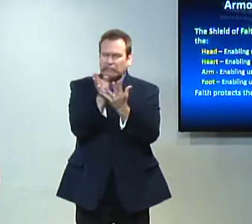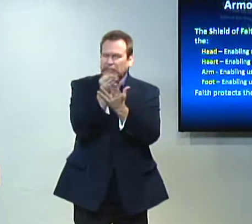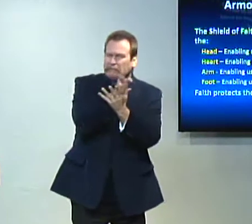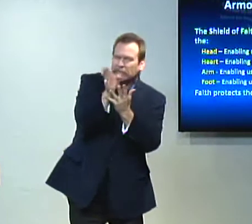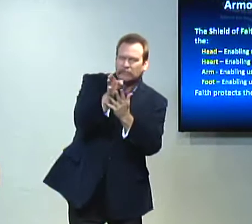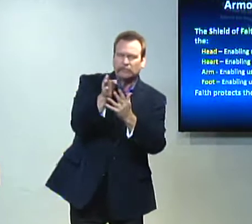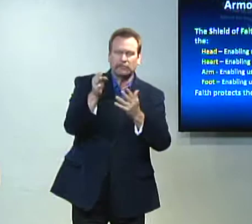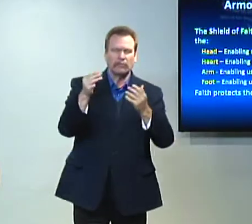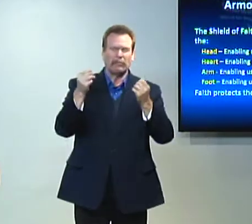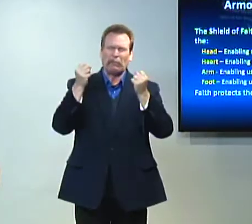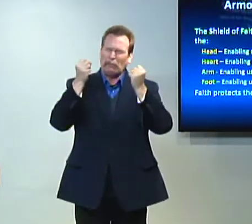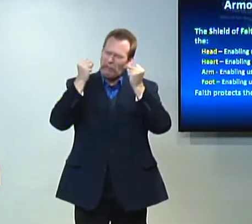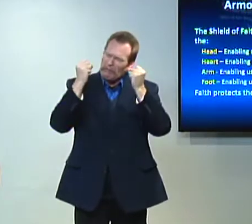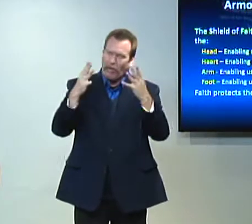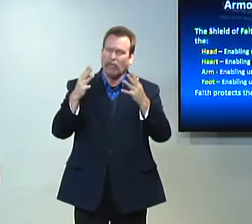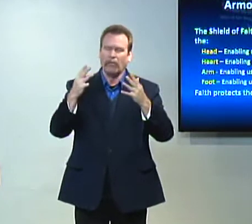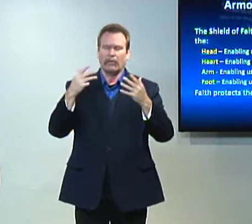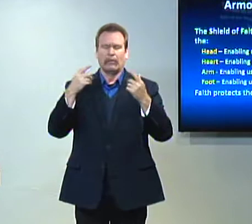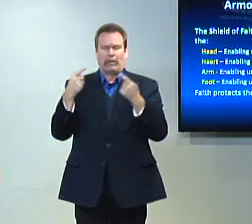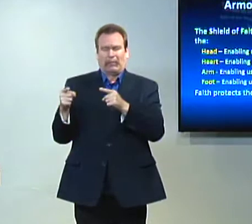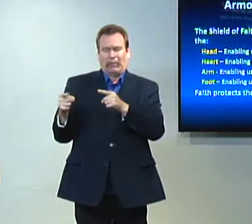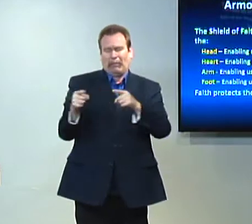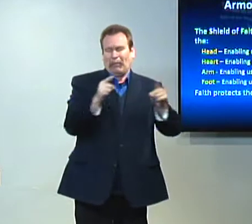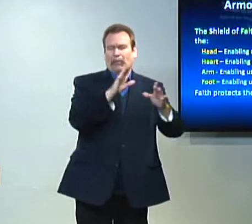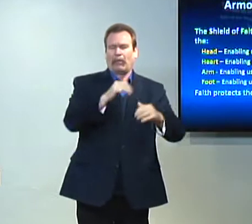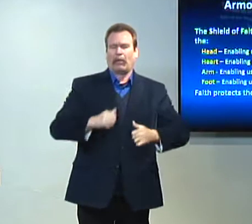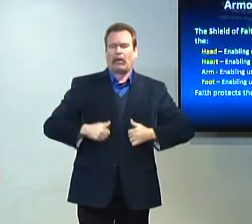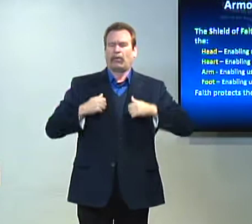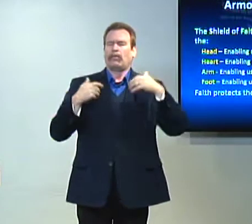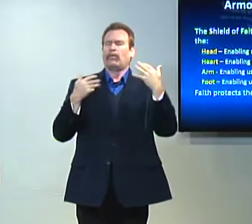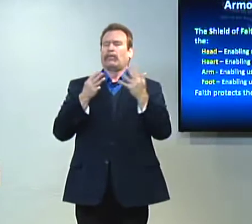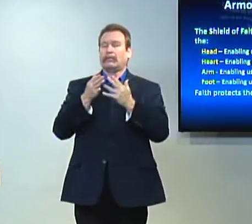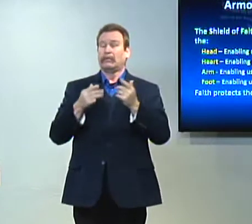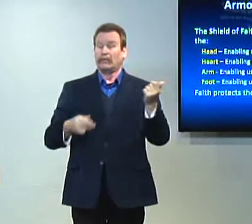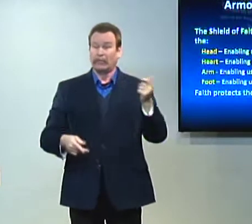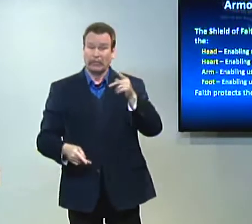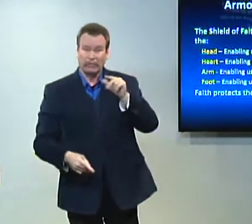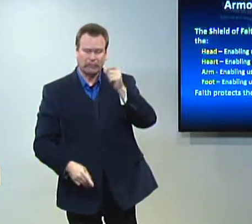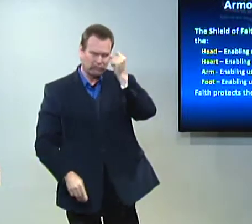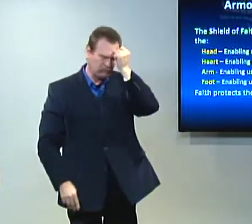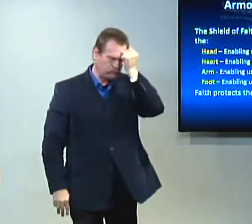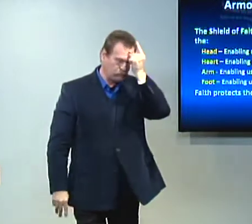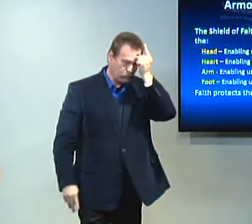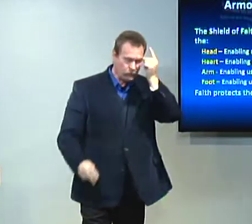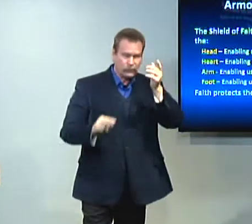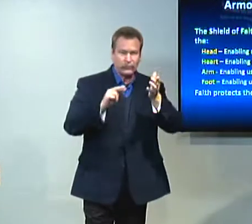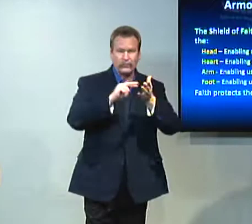He went through all of these terrible, terrible persecutions. All these terrible things happened to him.